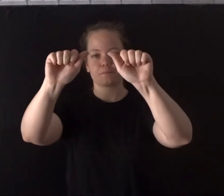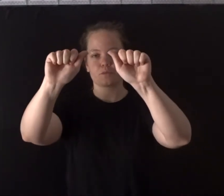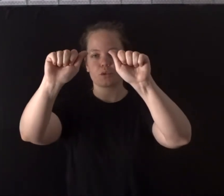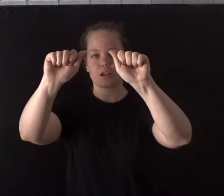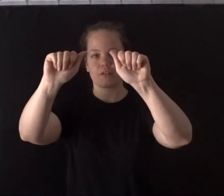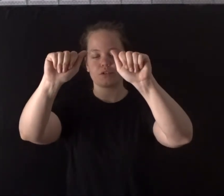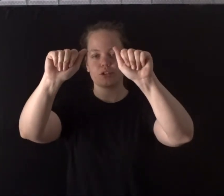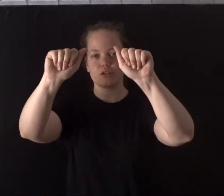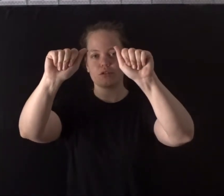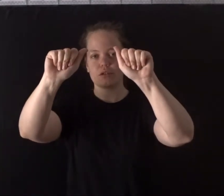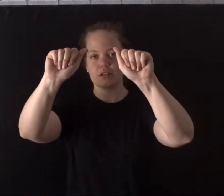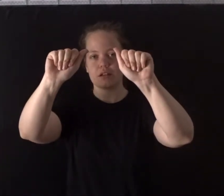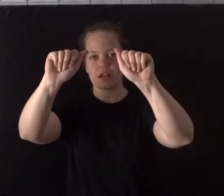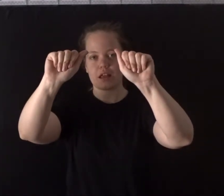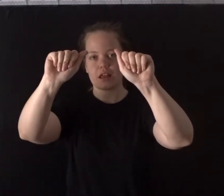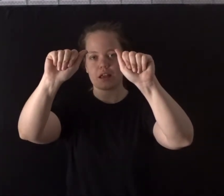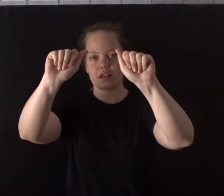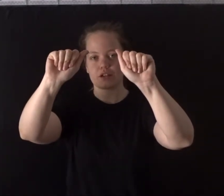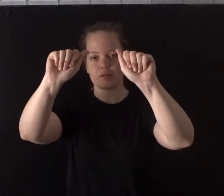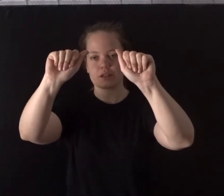So we're going to have two A hand shapes.